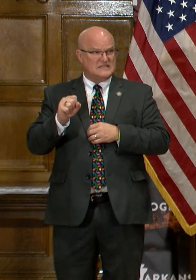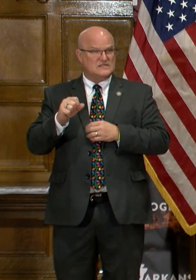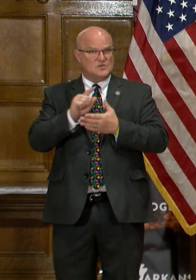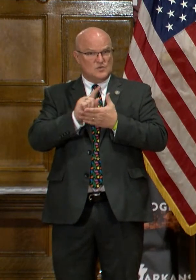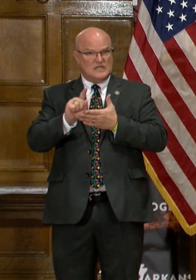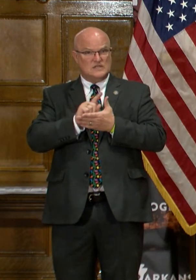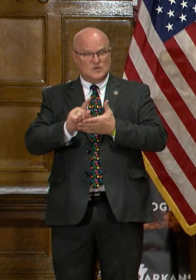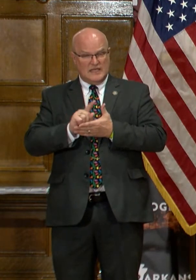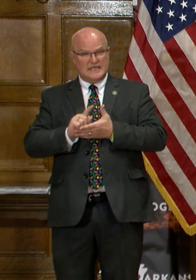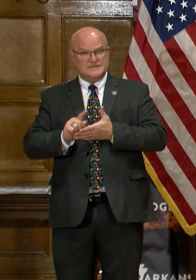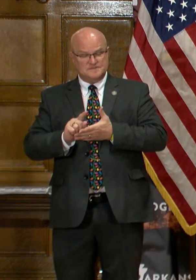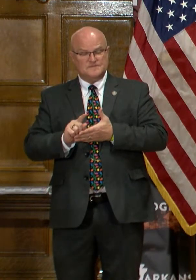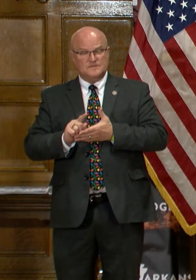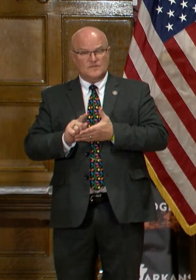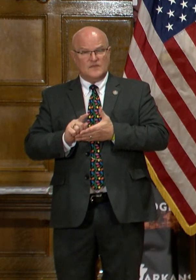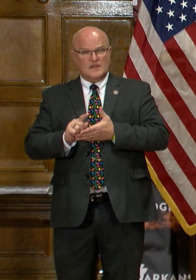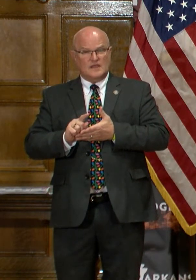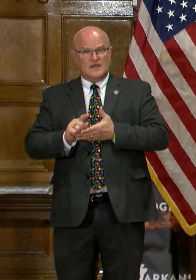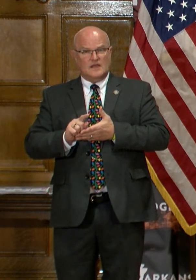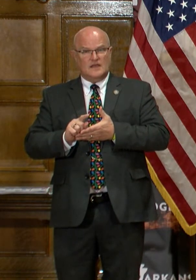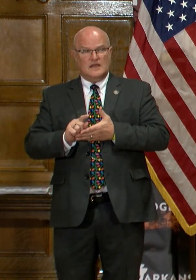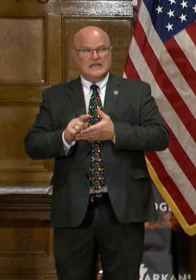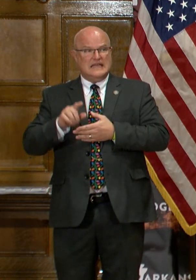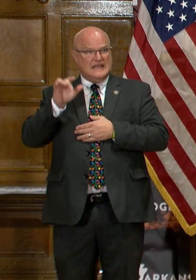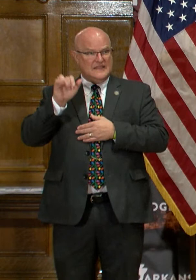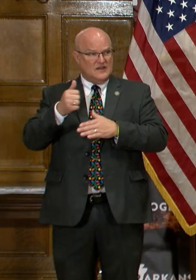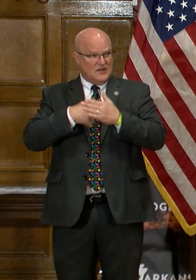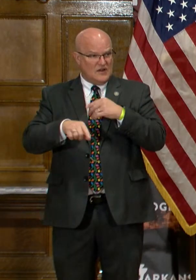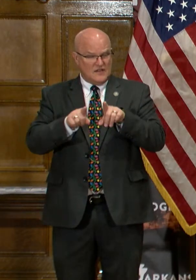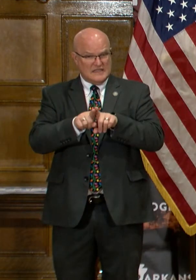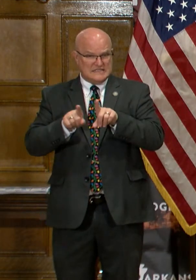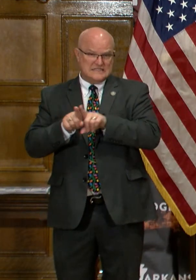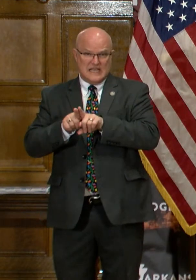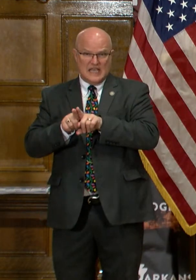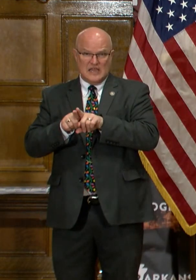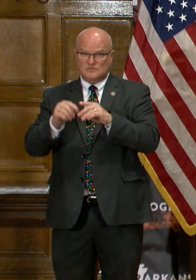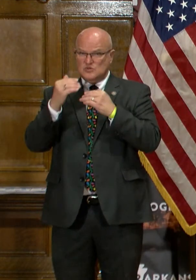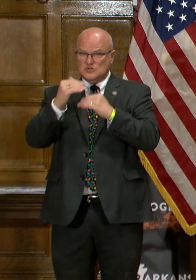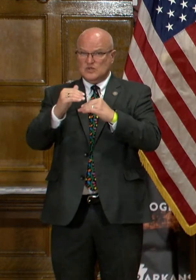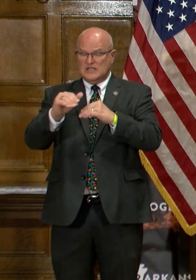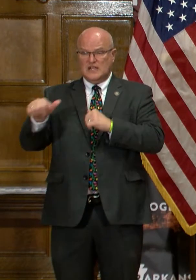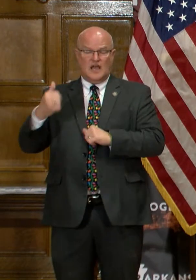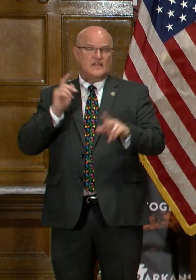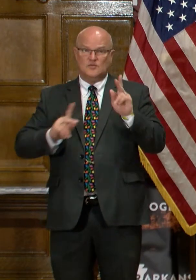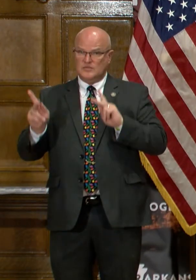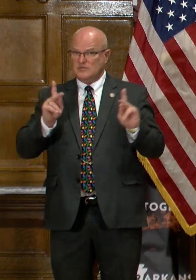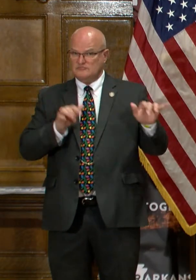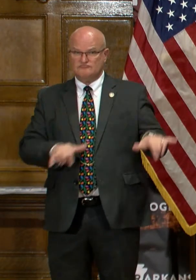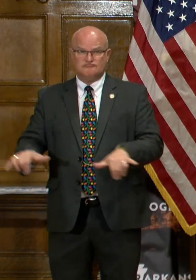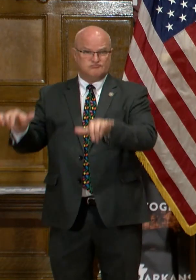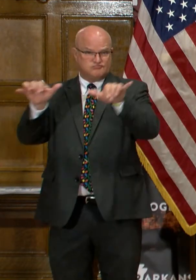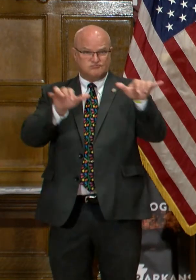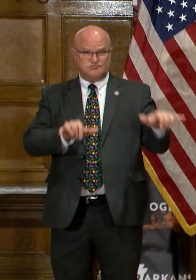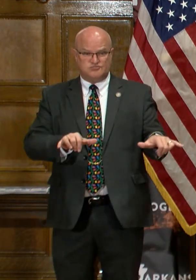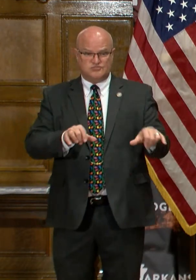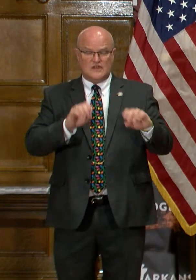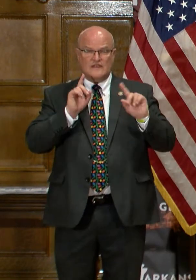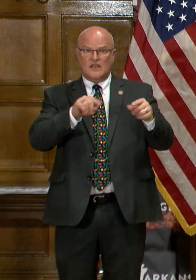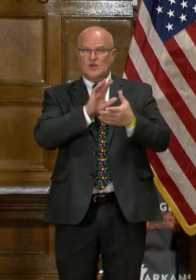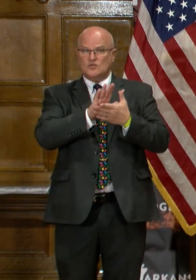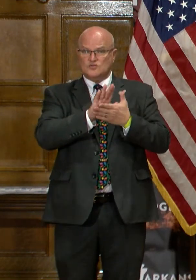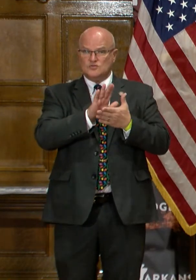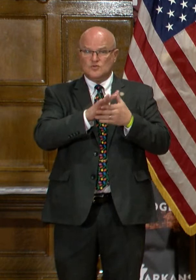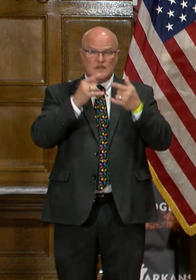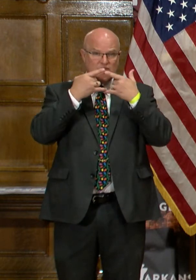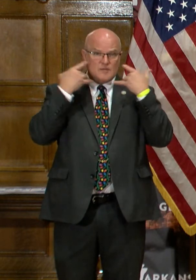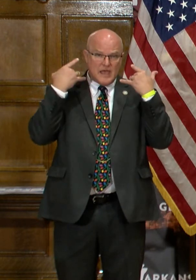week to week. They are under the same restrictions as everybody else. If they go to school,